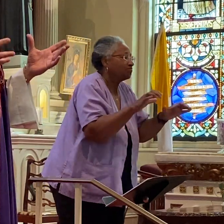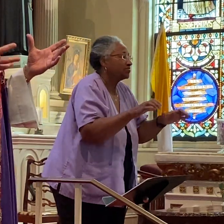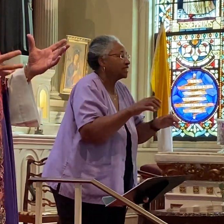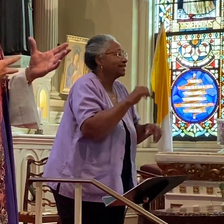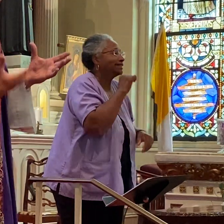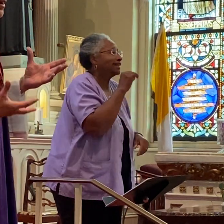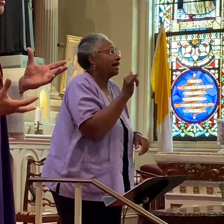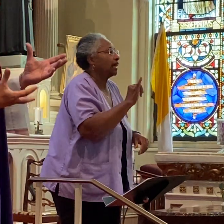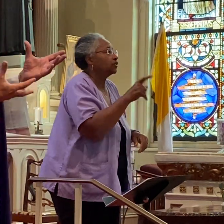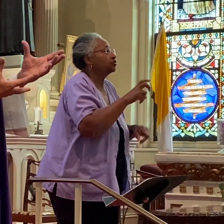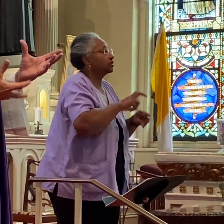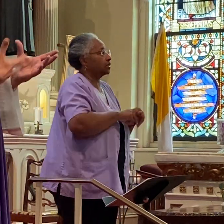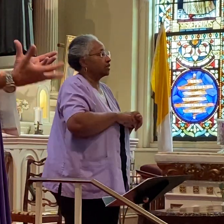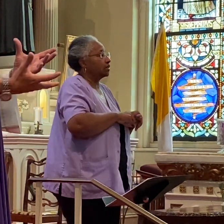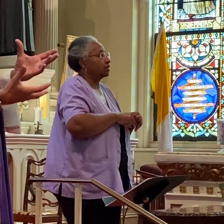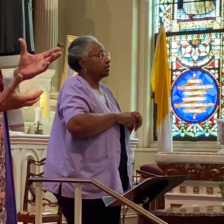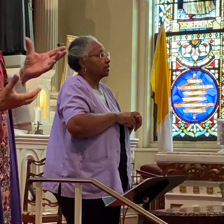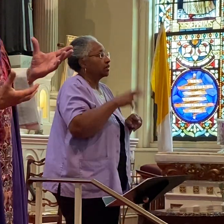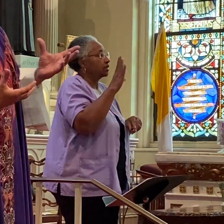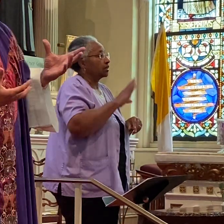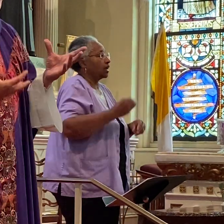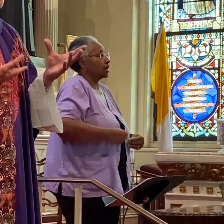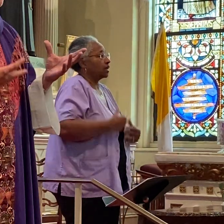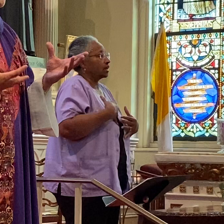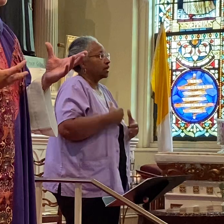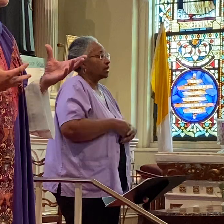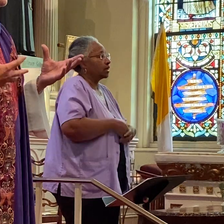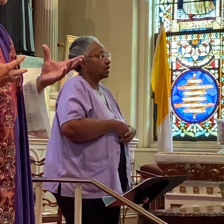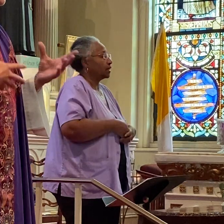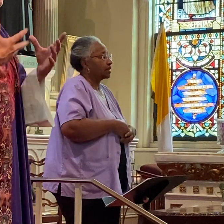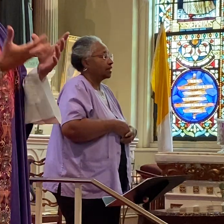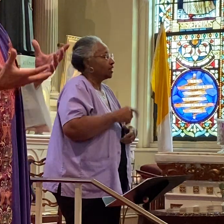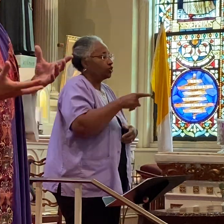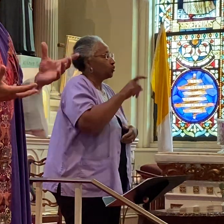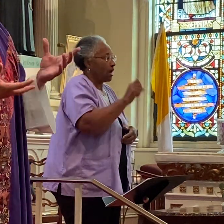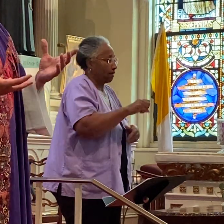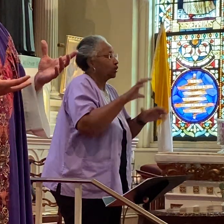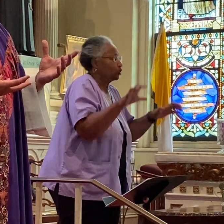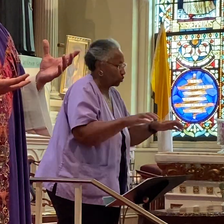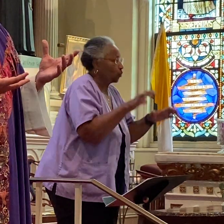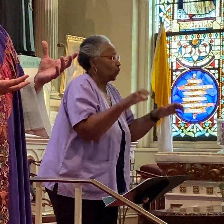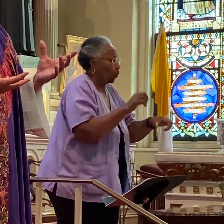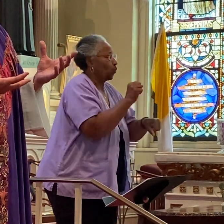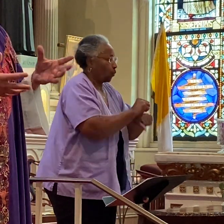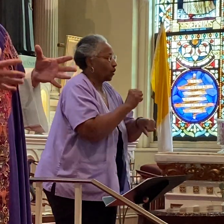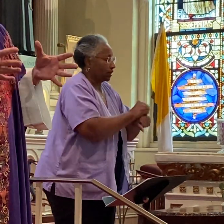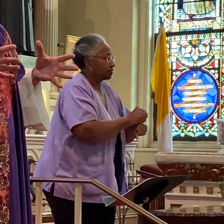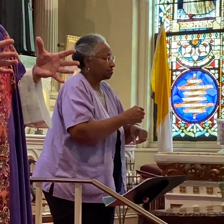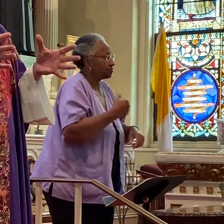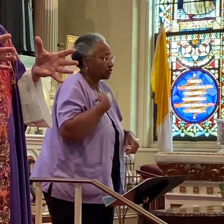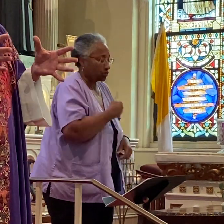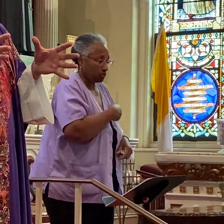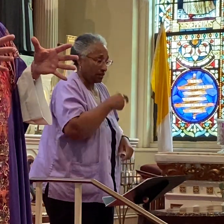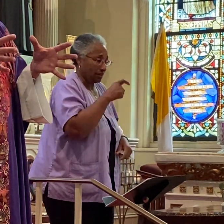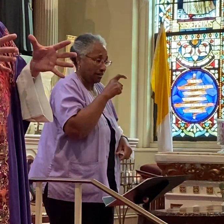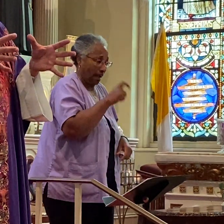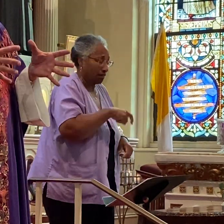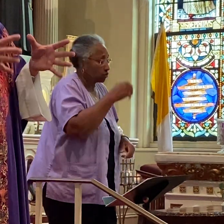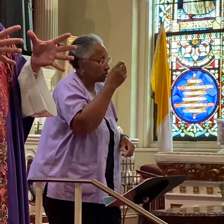to you. It's worth working for. It's worth sacrificing ourselves for. It's